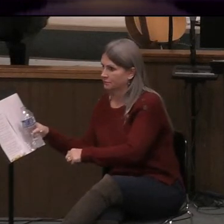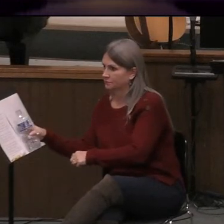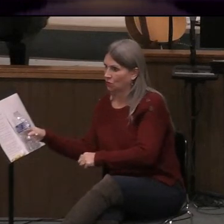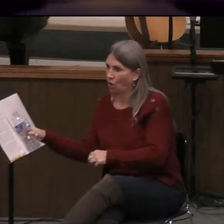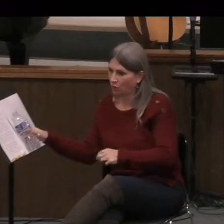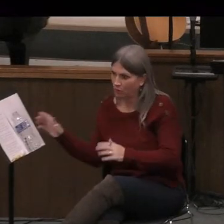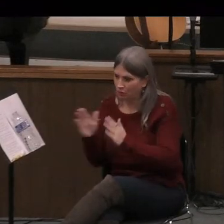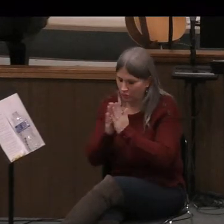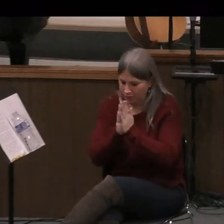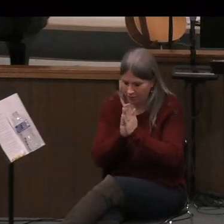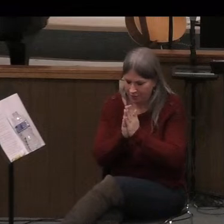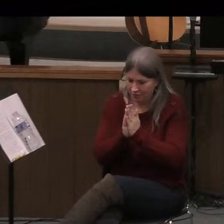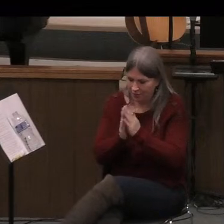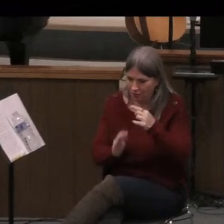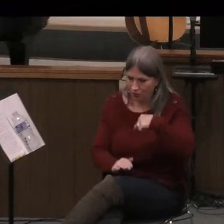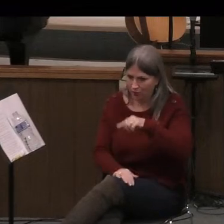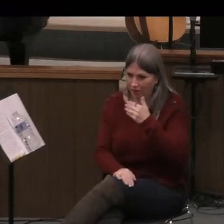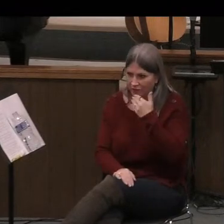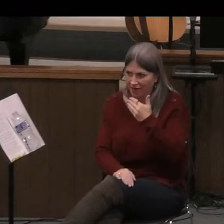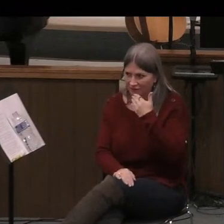Father, we are thankful that